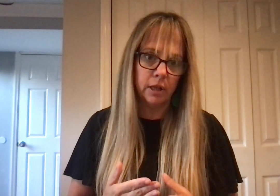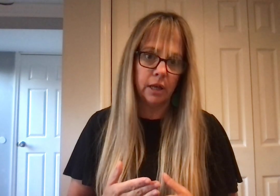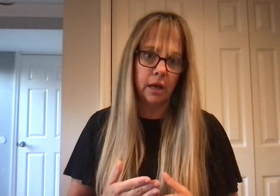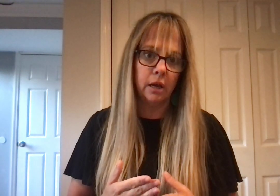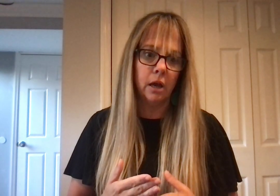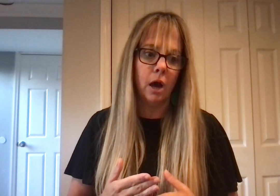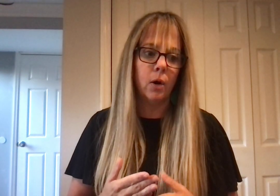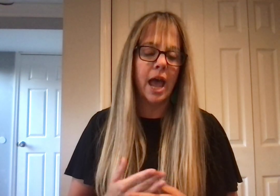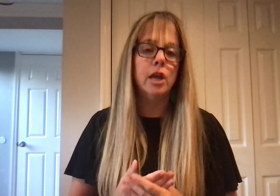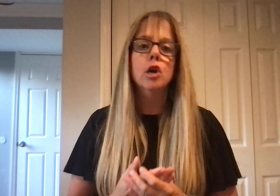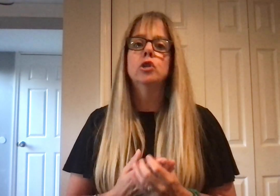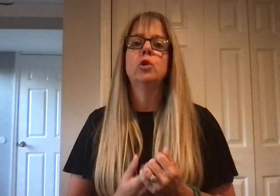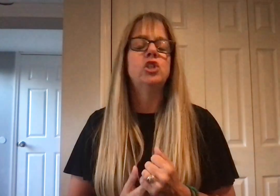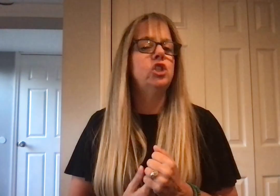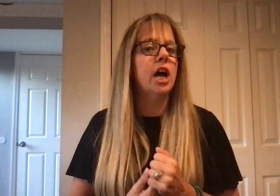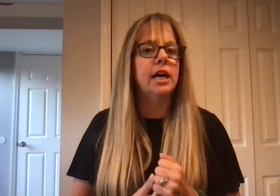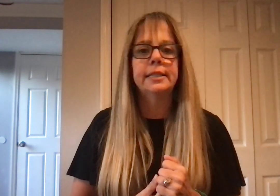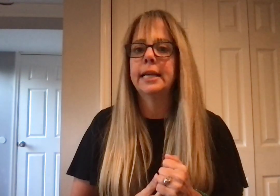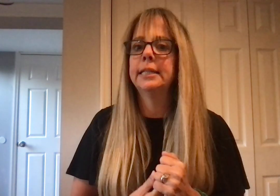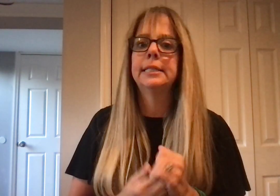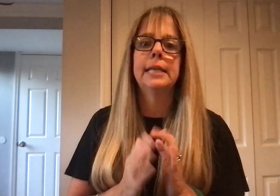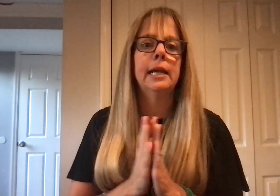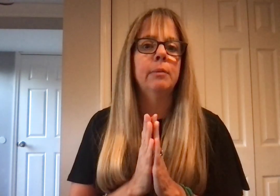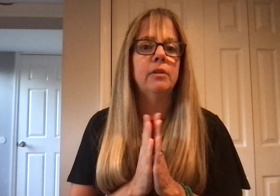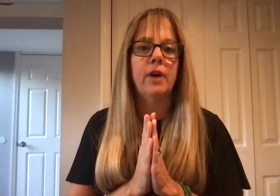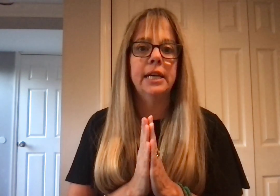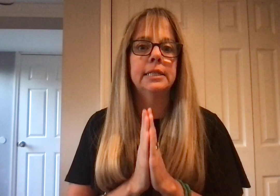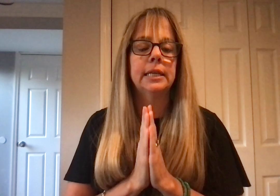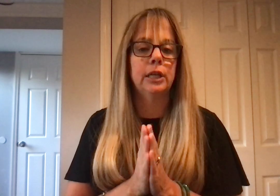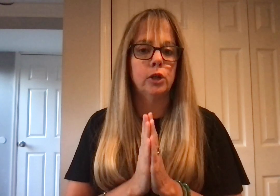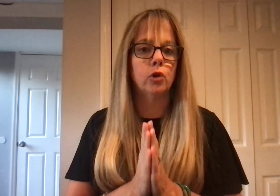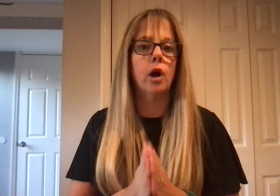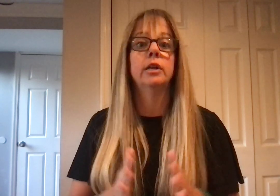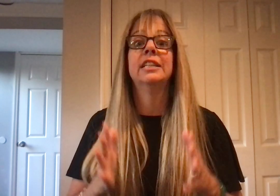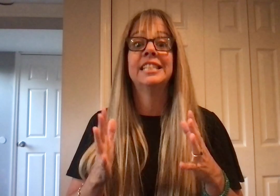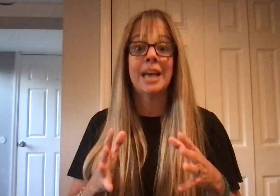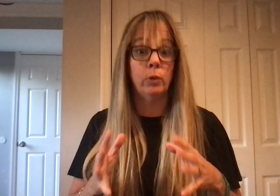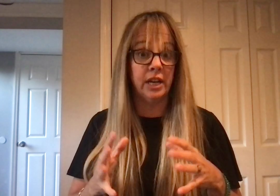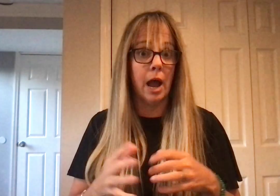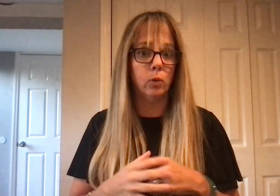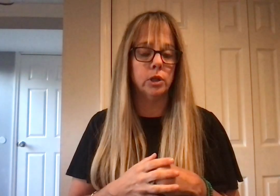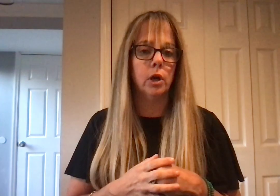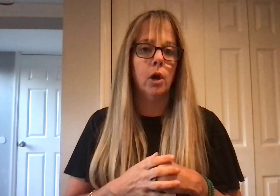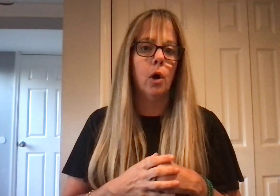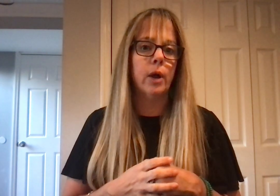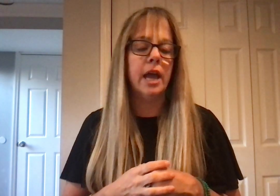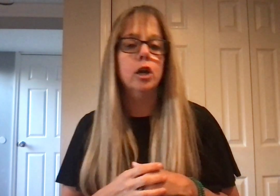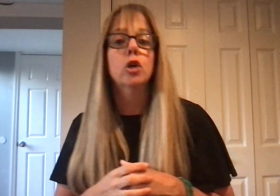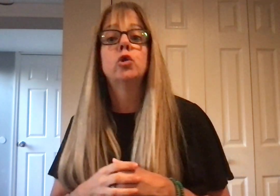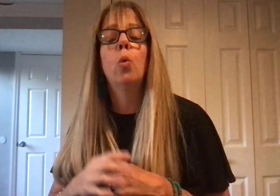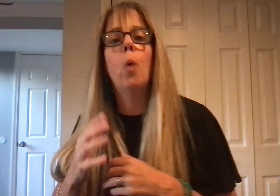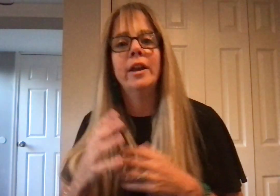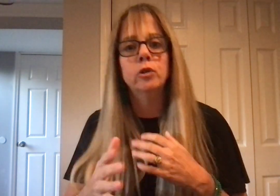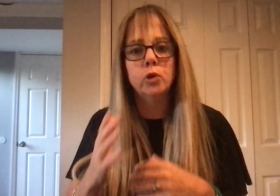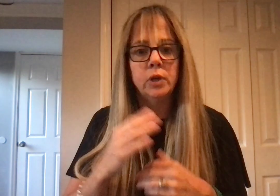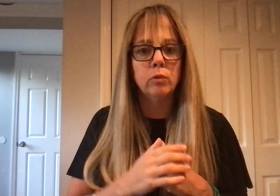accurately. Okay? So it's just like the same advice in kindergarten. Sound it out. Okay? So when you're doing